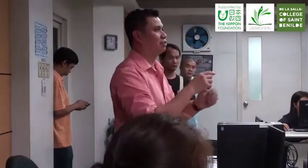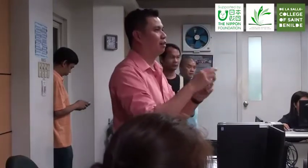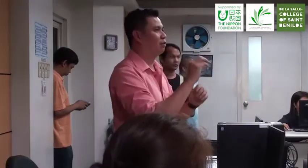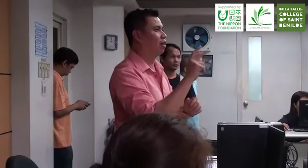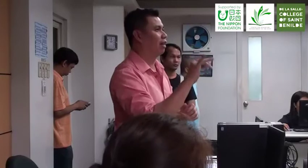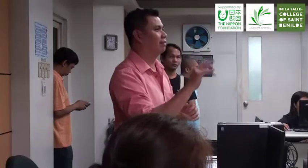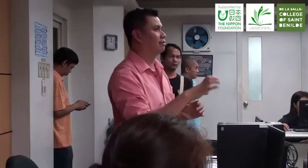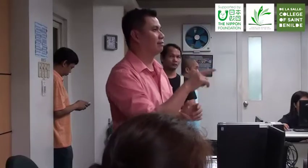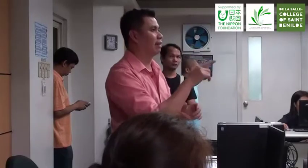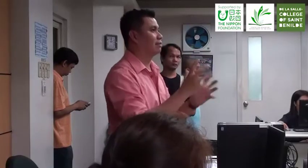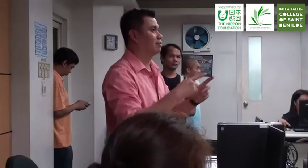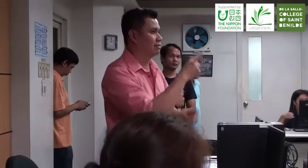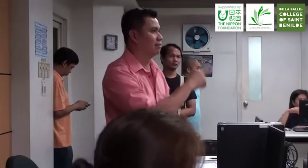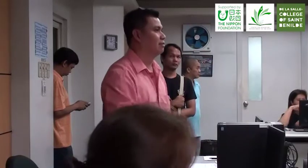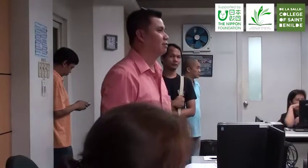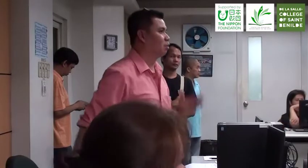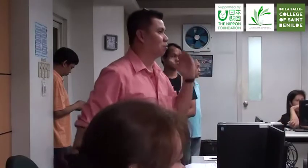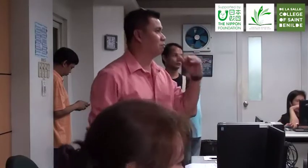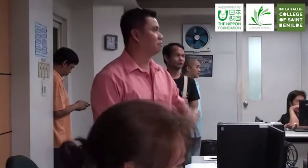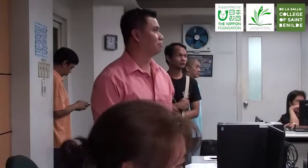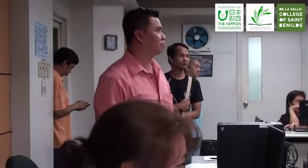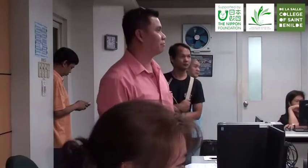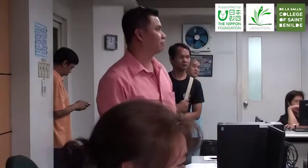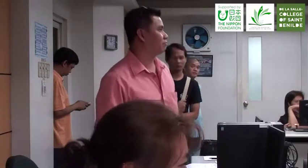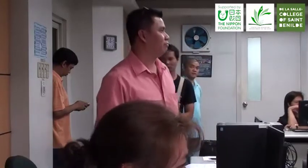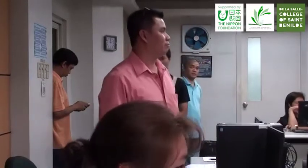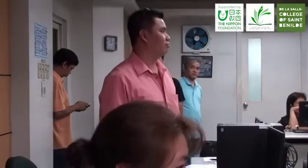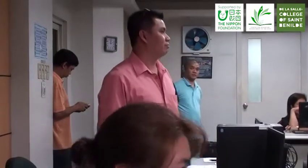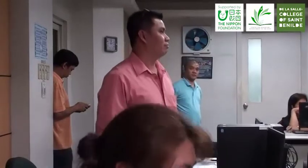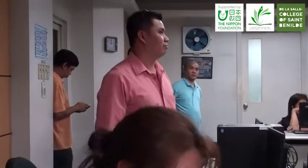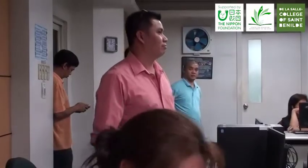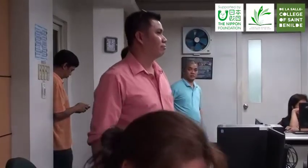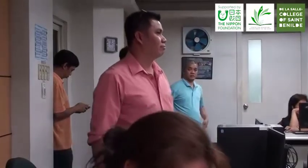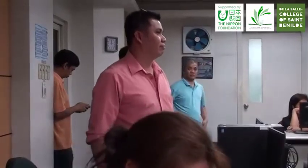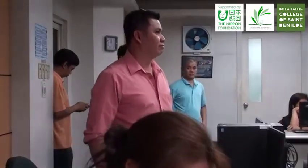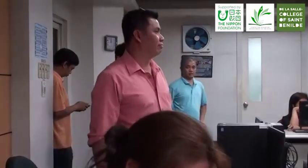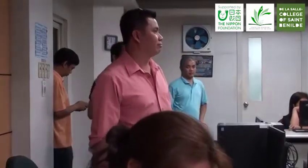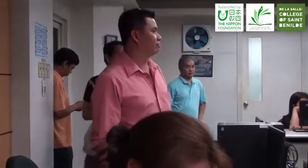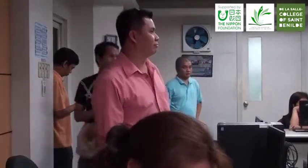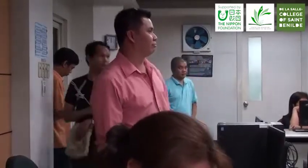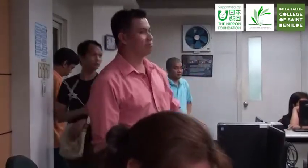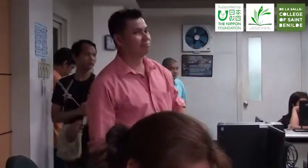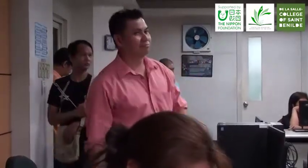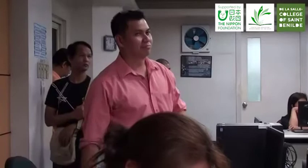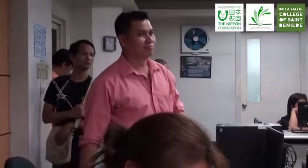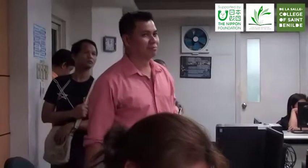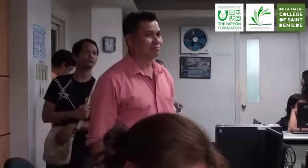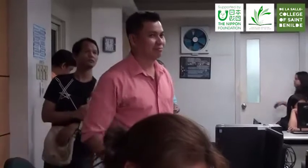and MOODLE, this will be a requirement for teachers and kindergartens.